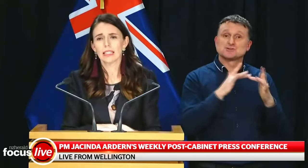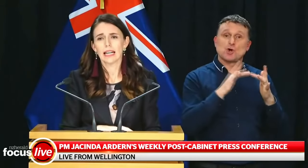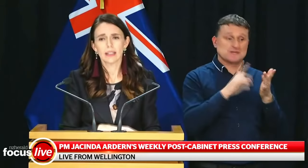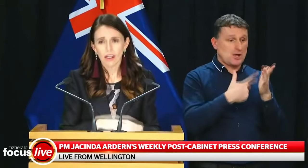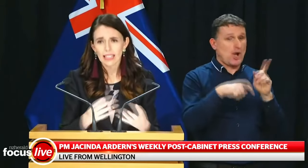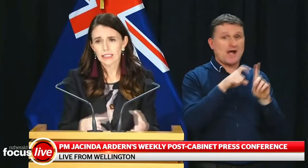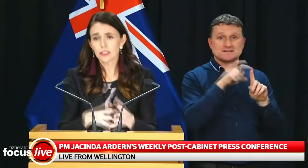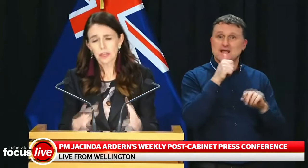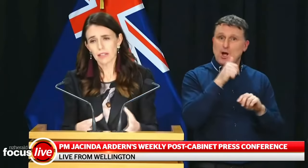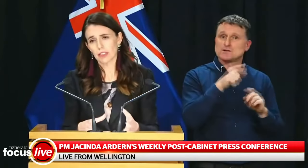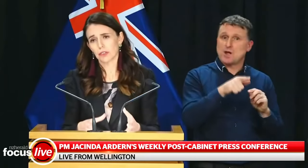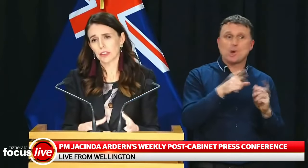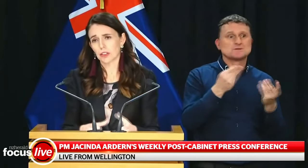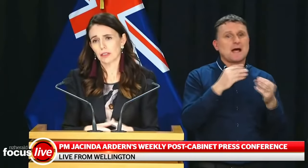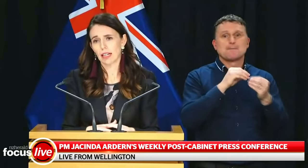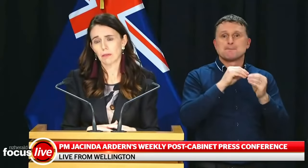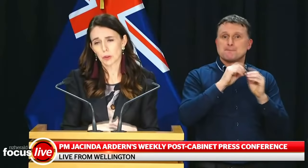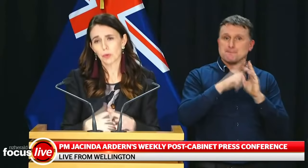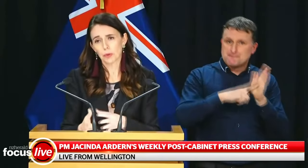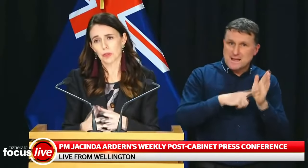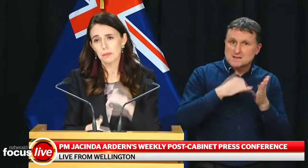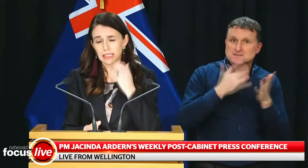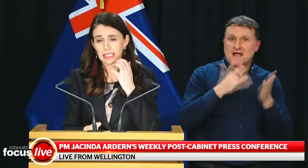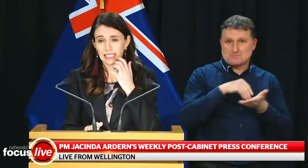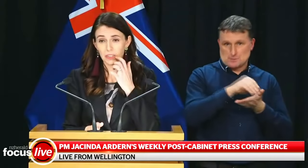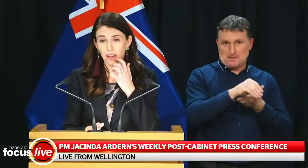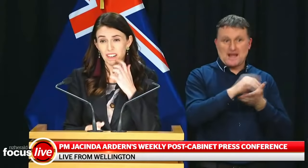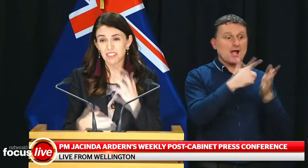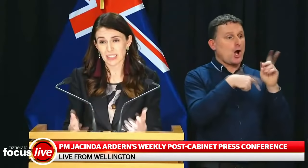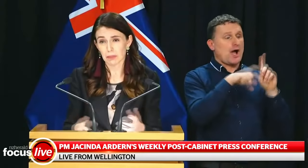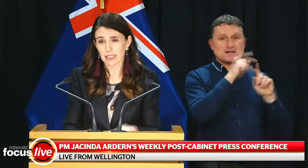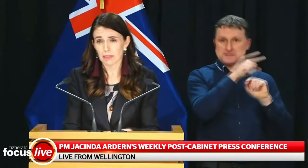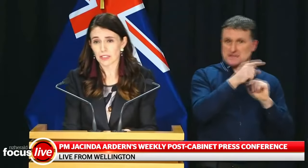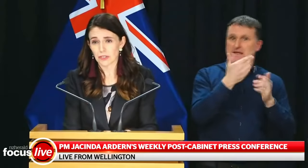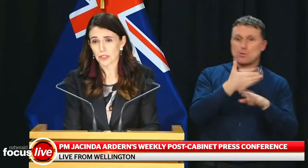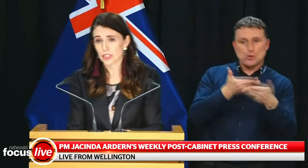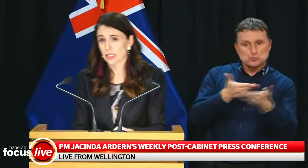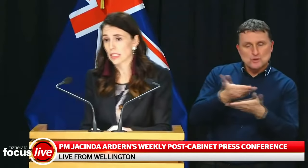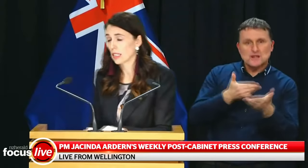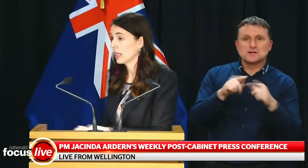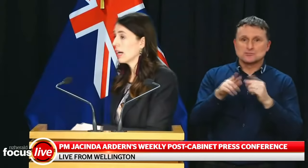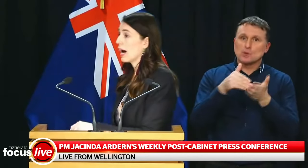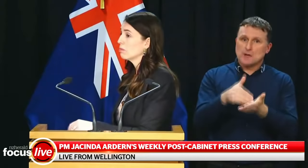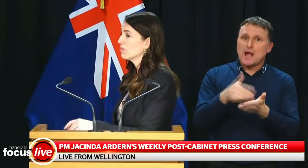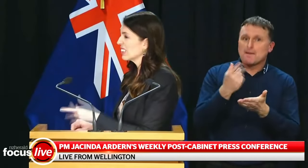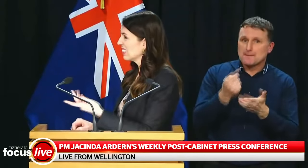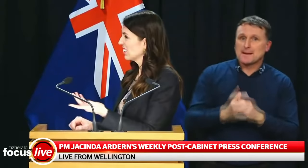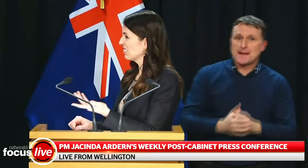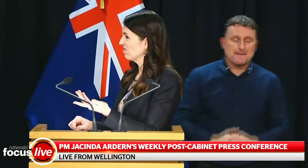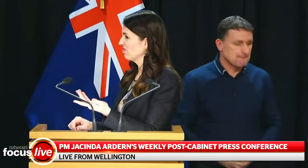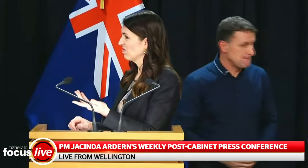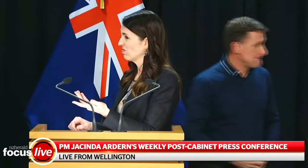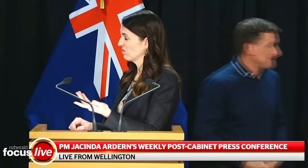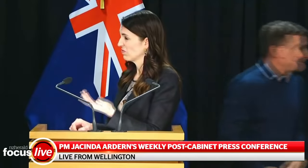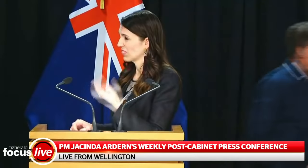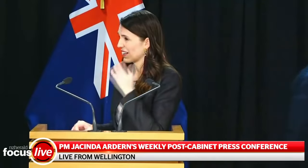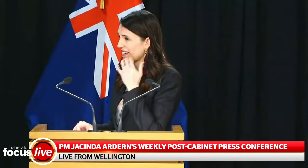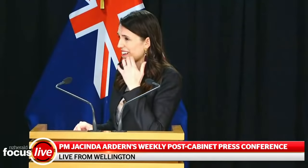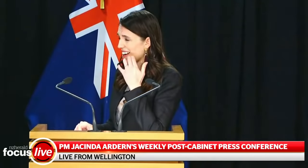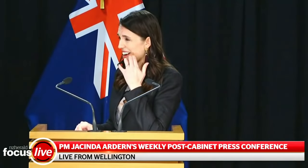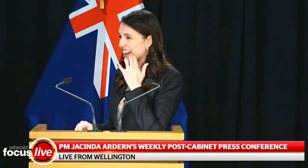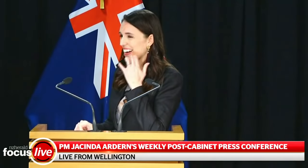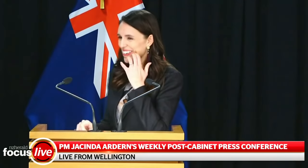due, and IRD do have discretion to work with those businesses who are affected by some of these restrictions. Claire, did you? I have